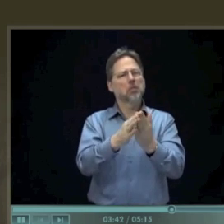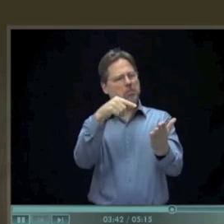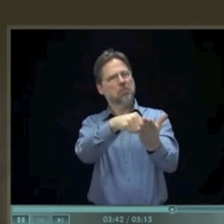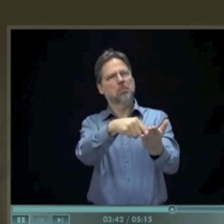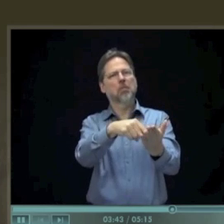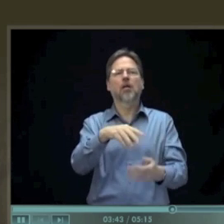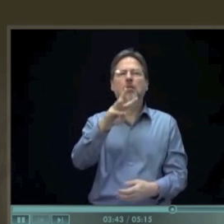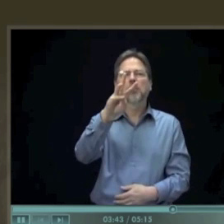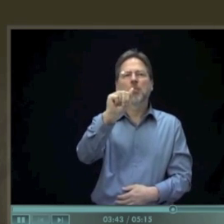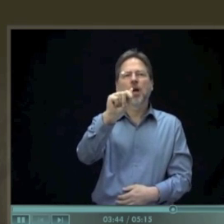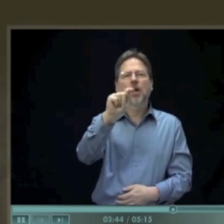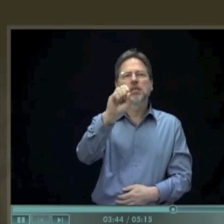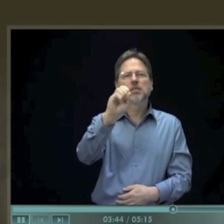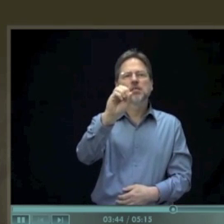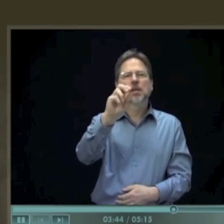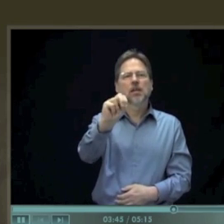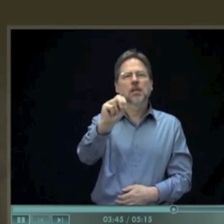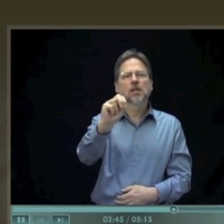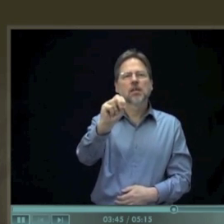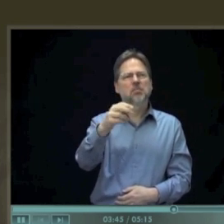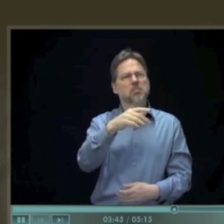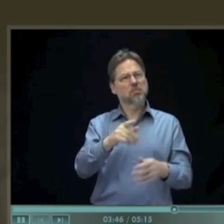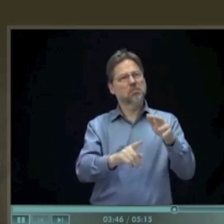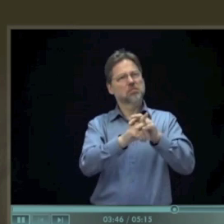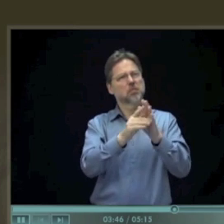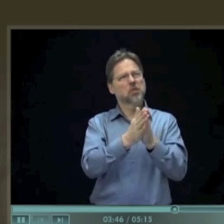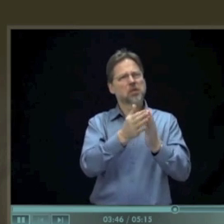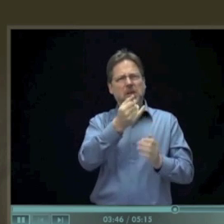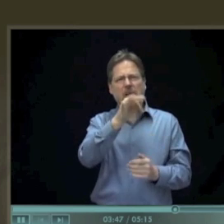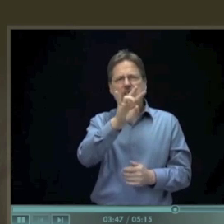And sometimes people say, oh, look in the book here.